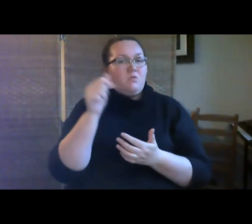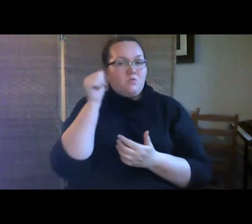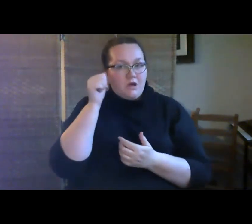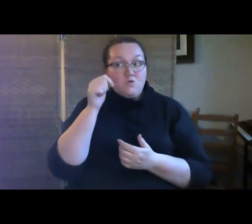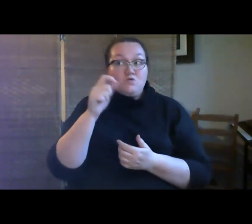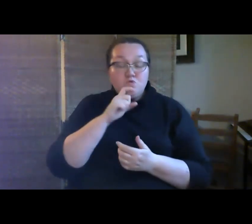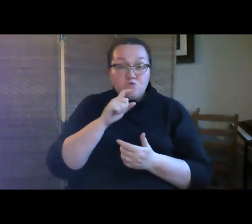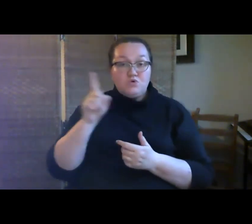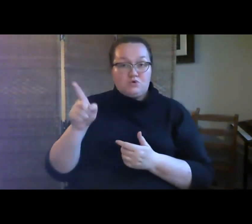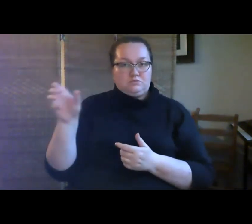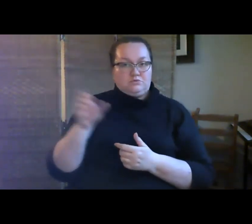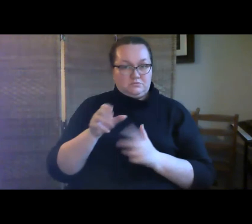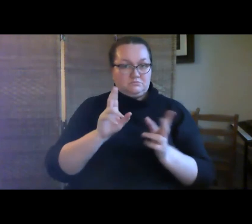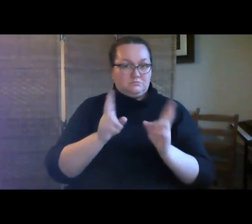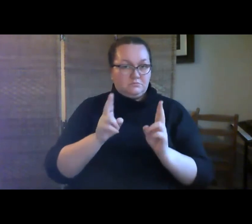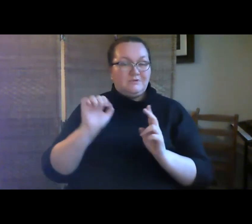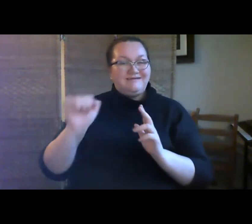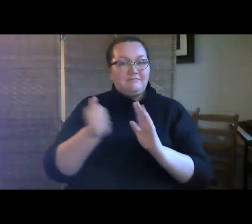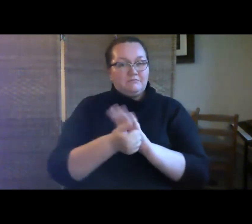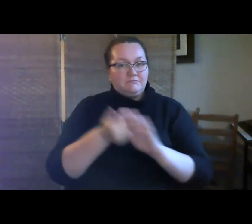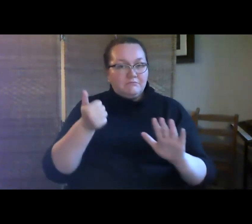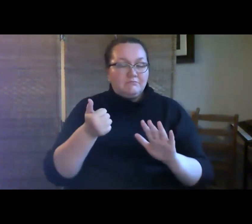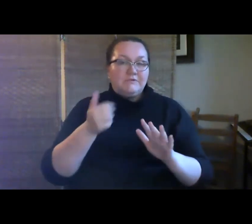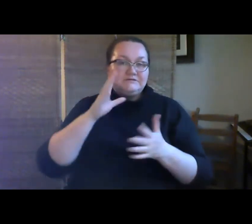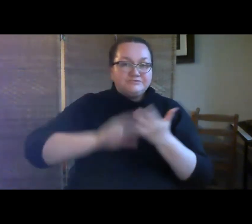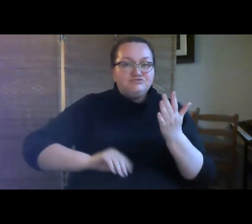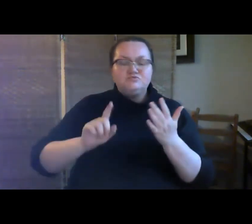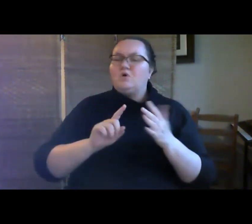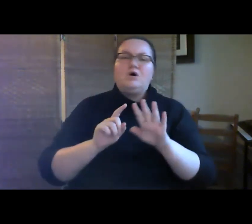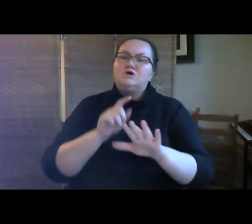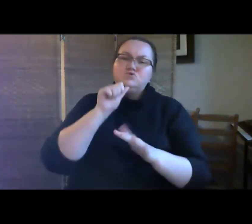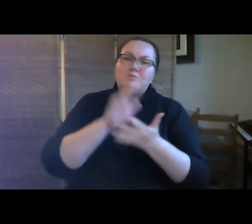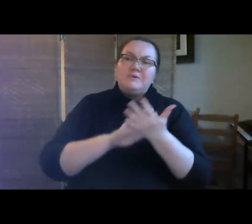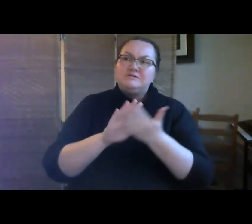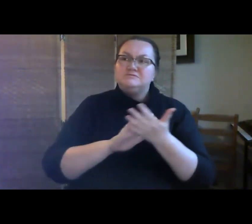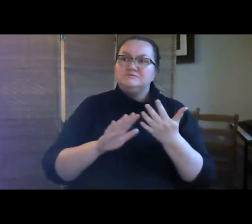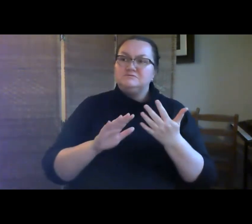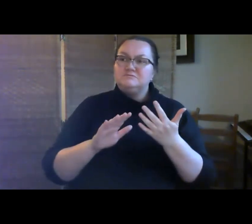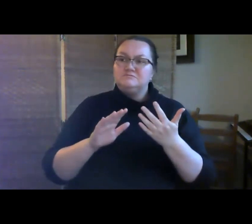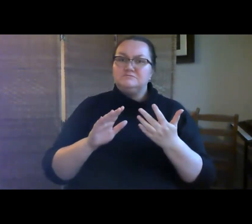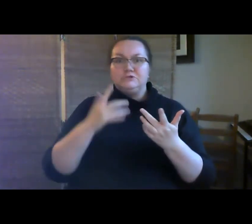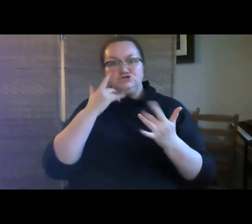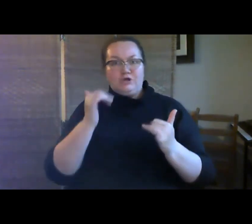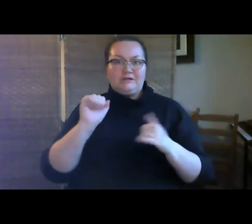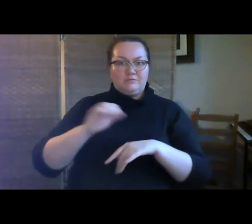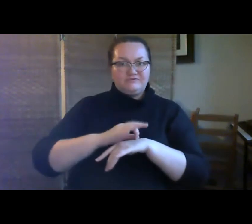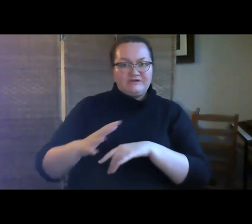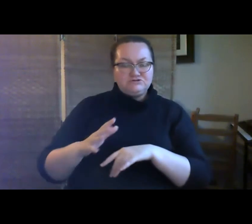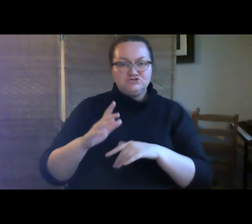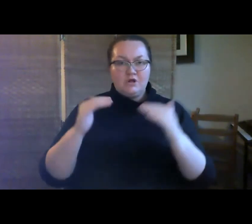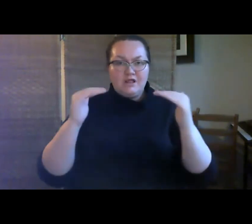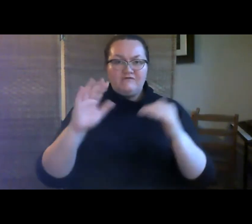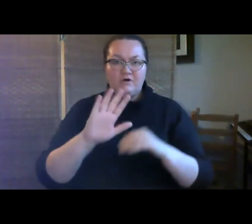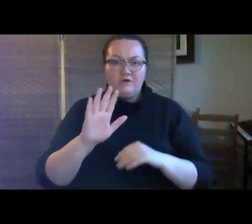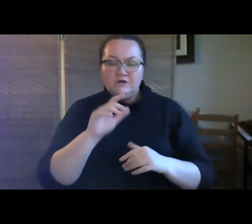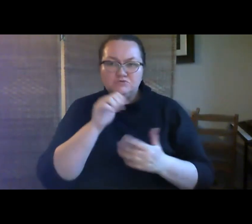and what their experience is. I don't mean that so much in a professional capacity, but more about